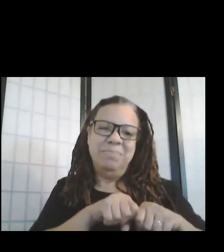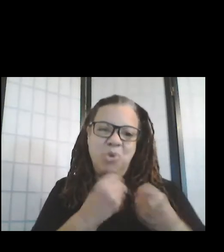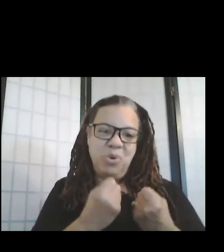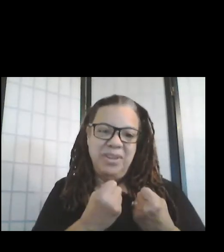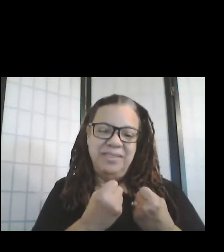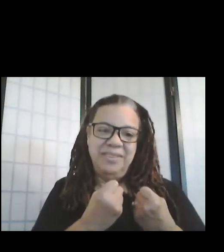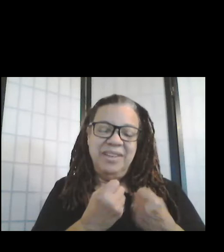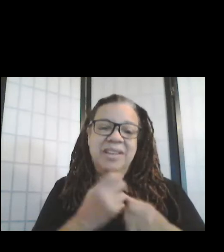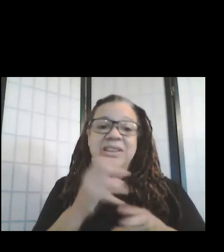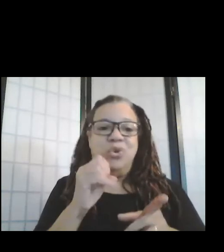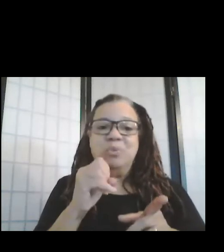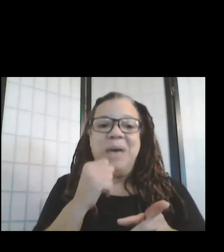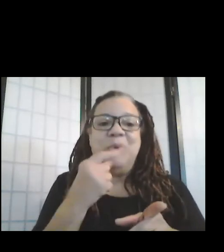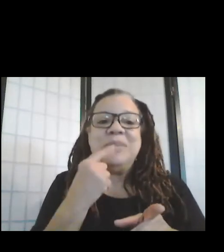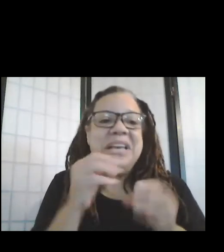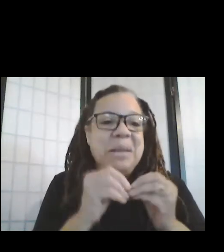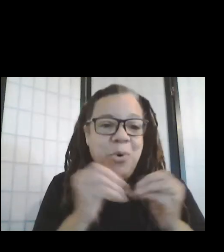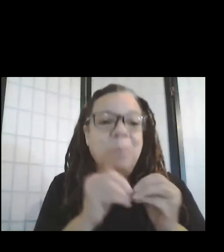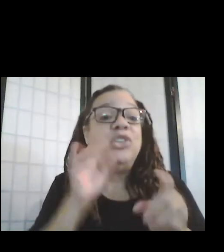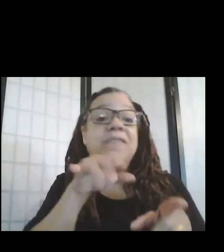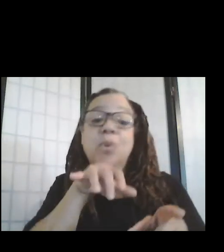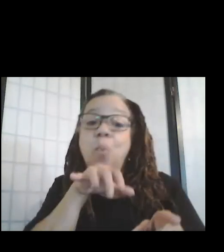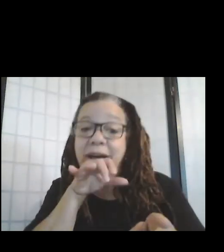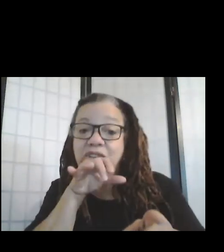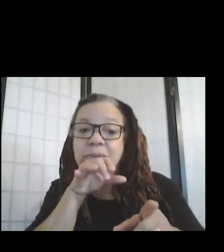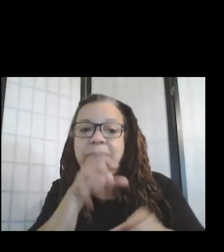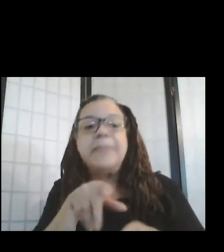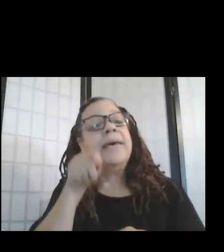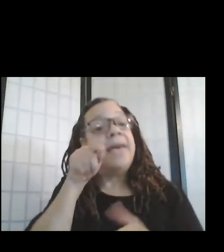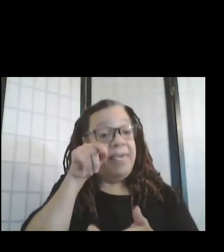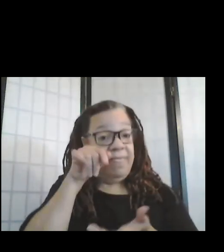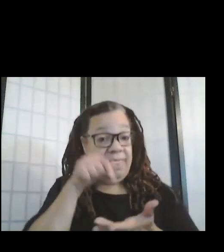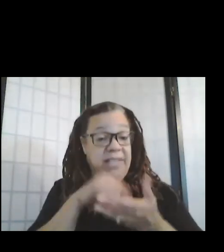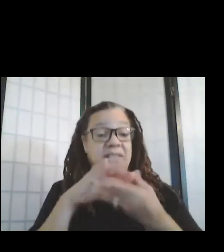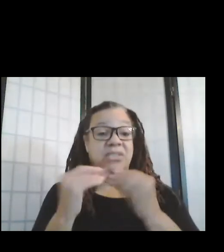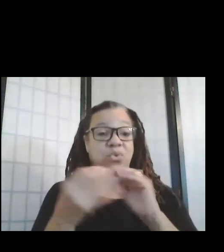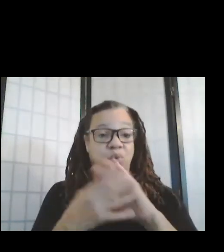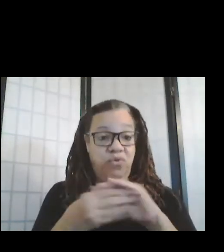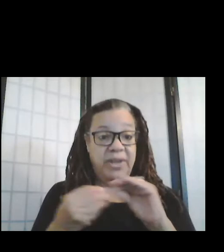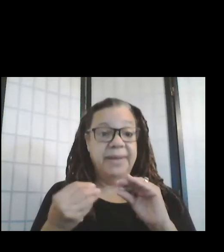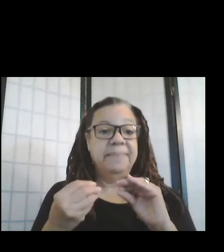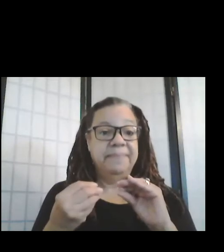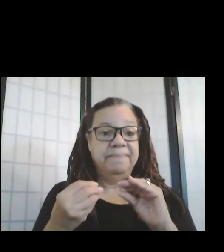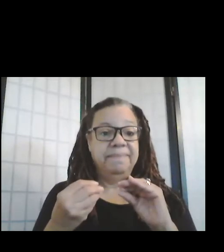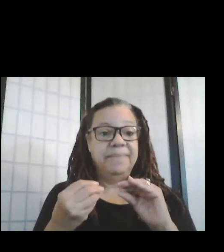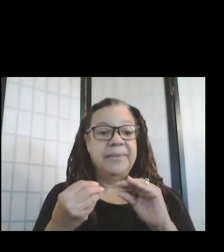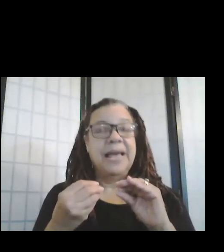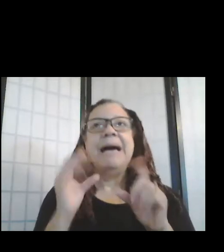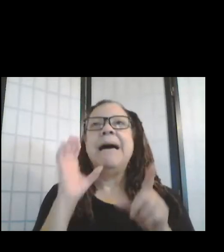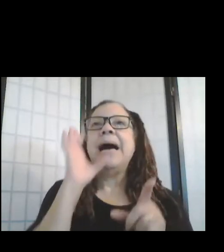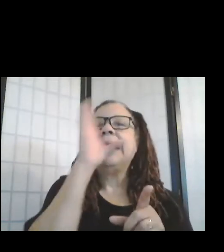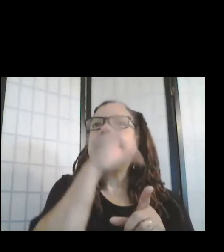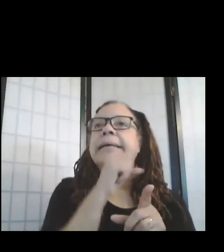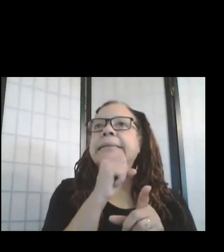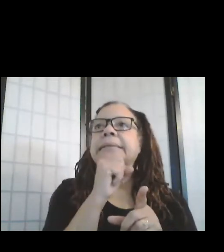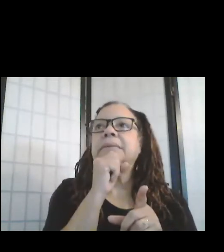So without saying anything more and giving away, this is a story which is cast, I guess you'd say, in the form